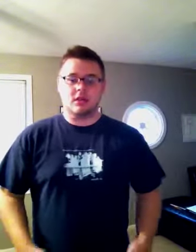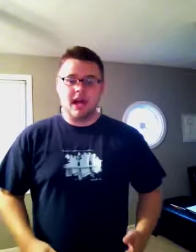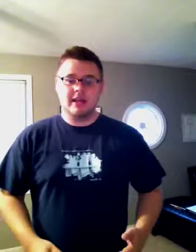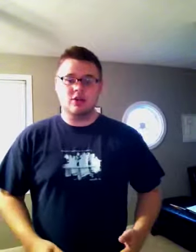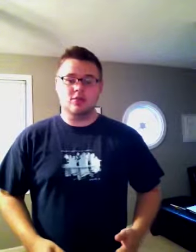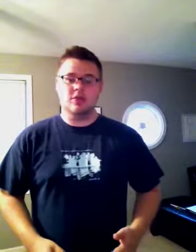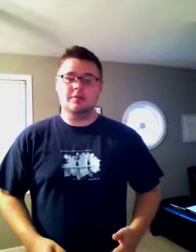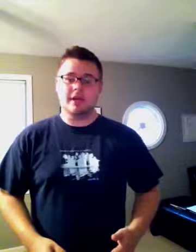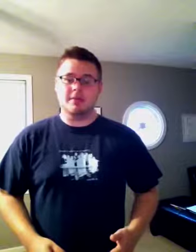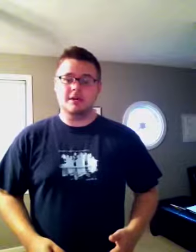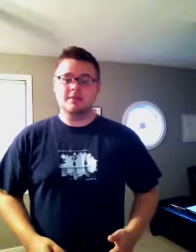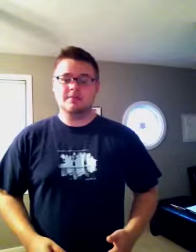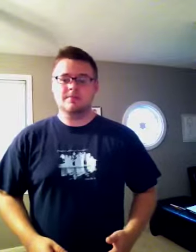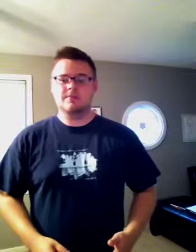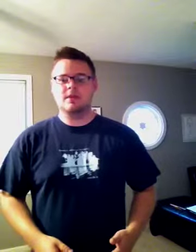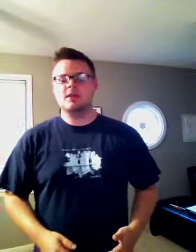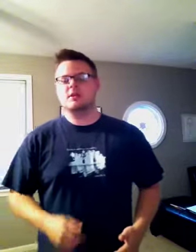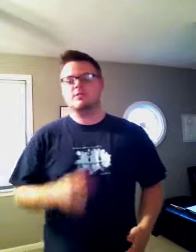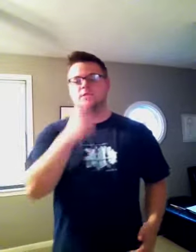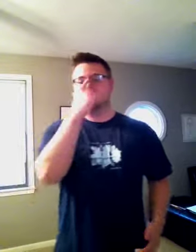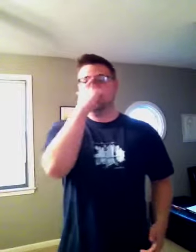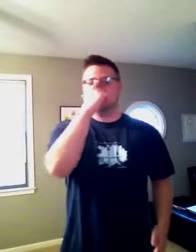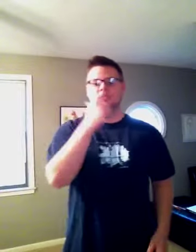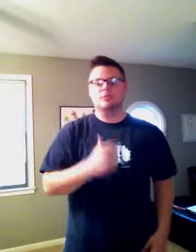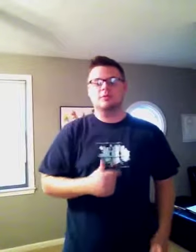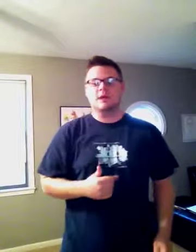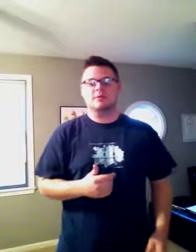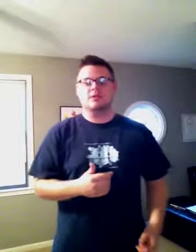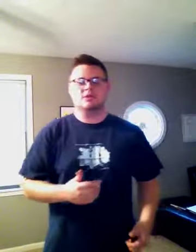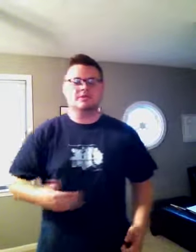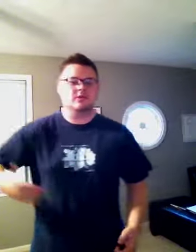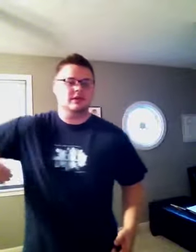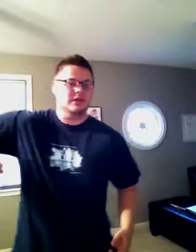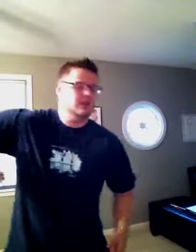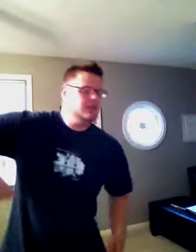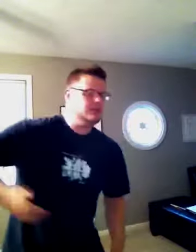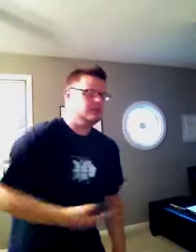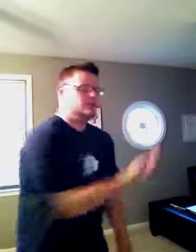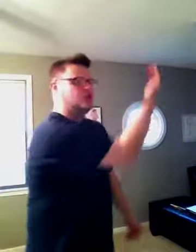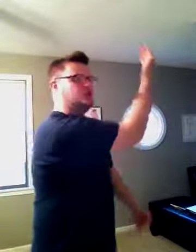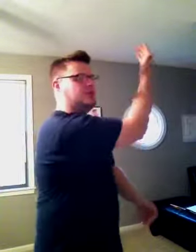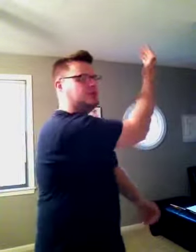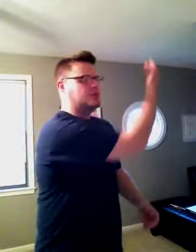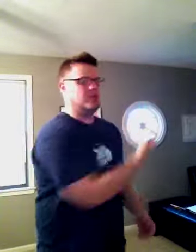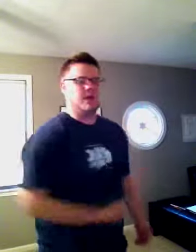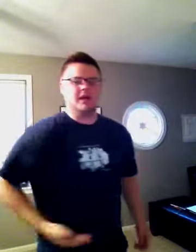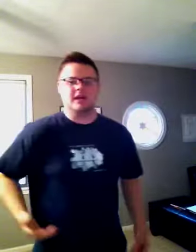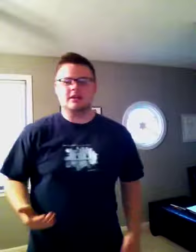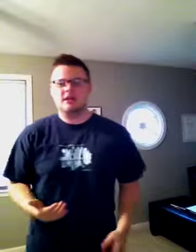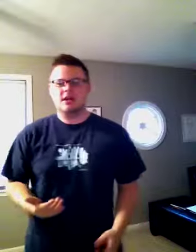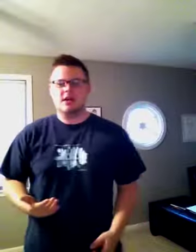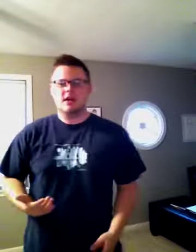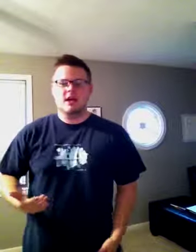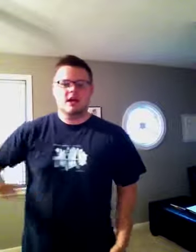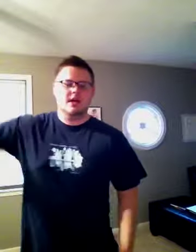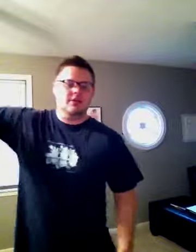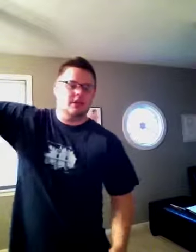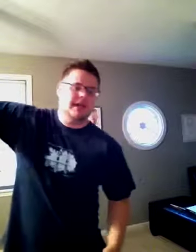Like a newborn baby. And for like a newborn baby, you're just going to scoop up with your right hand. Like